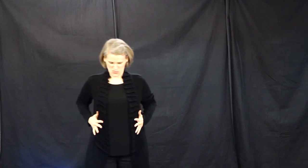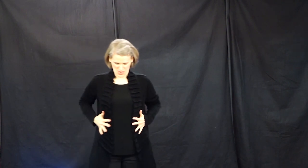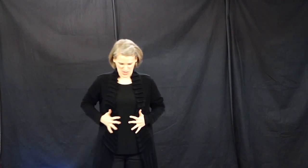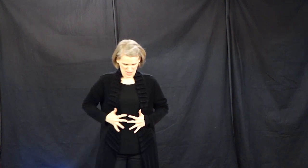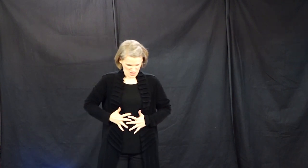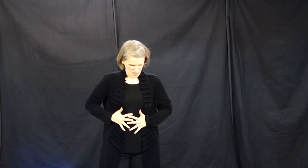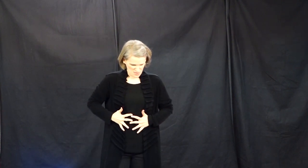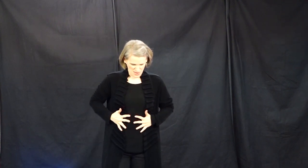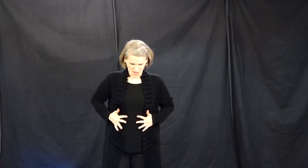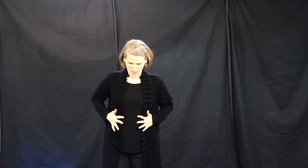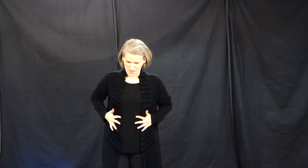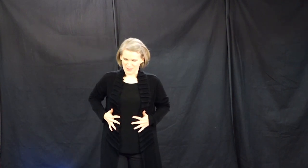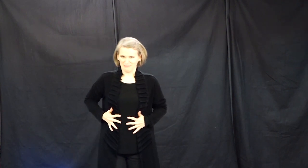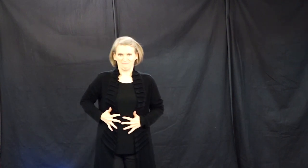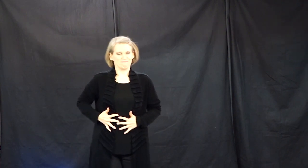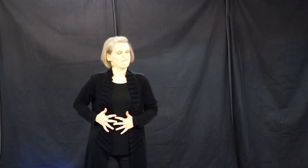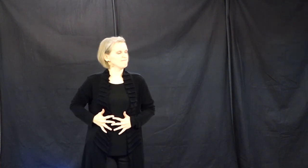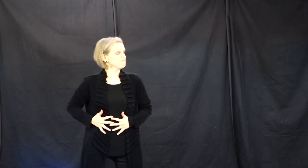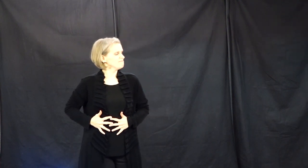I walk towards him, but I am ushered away.